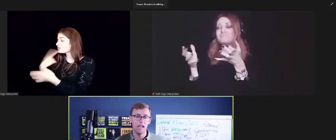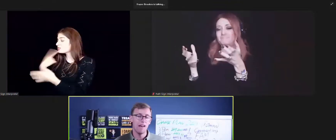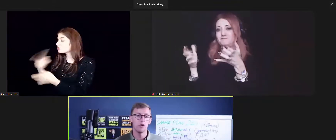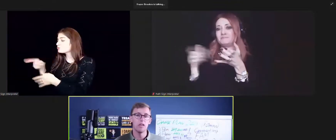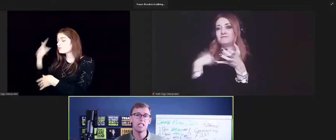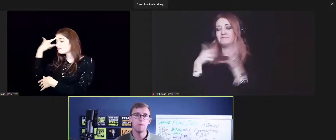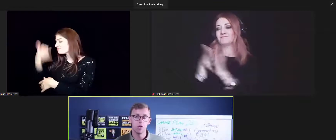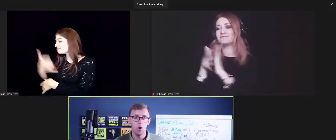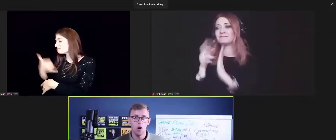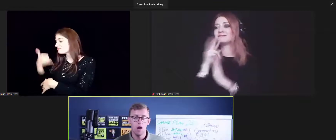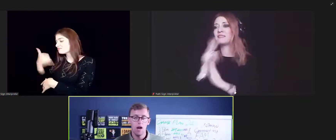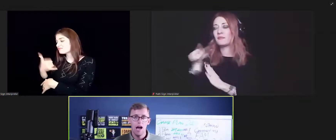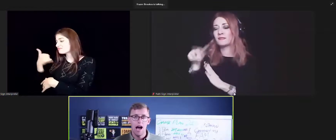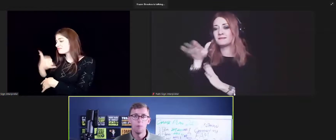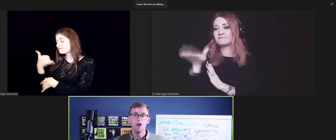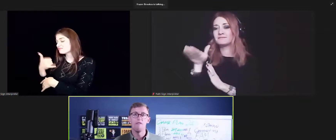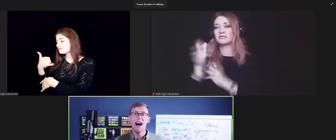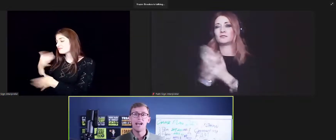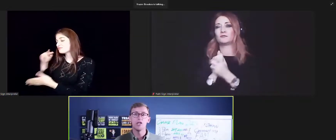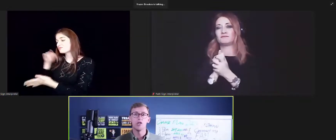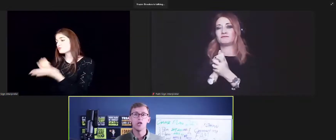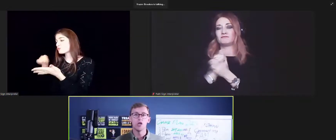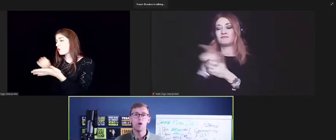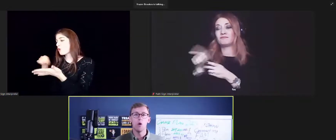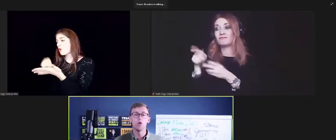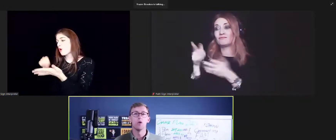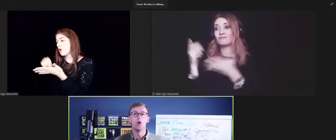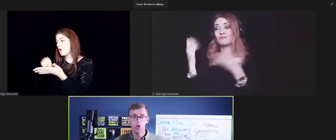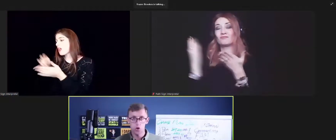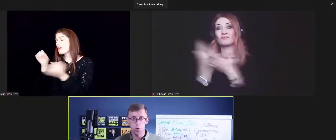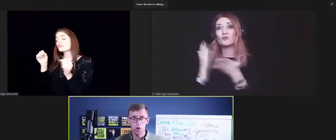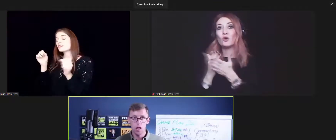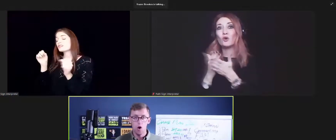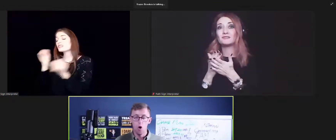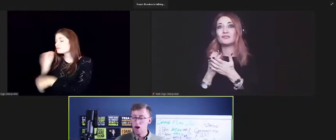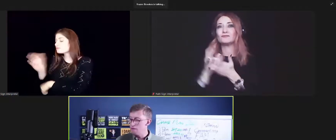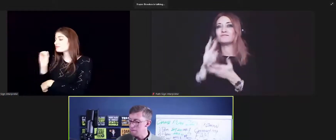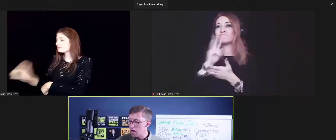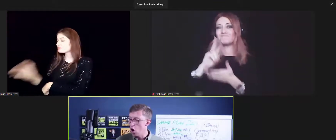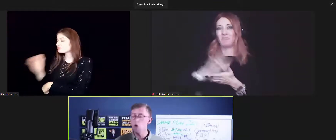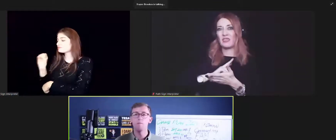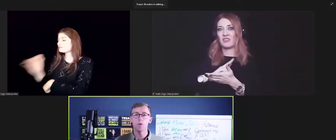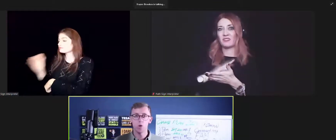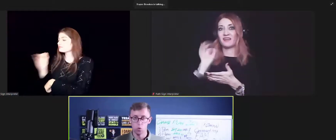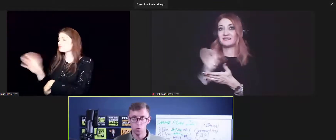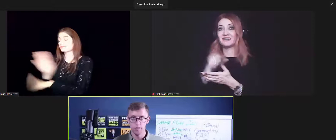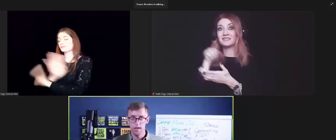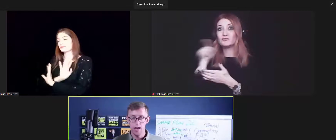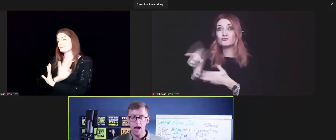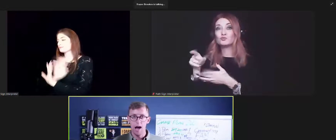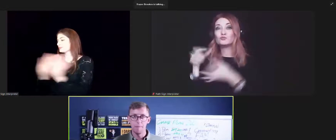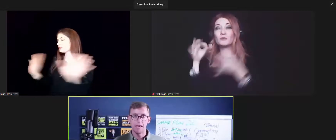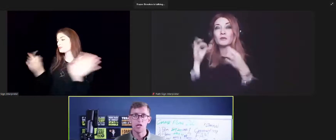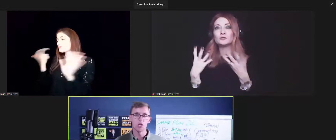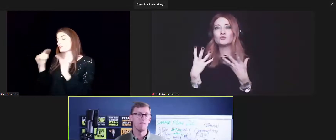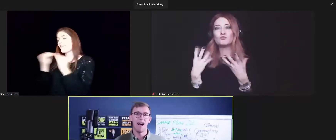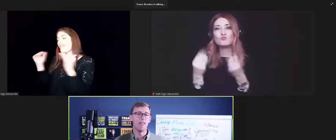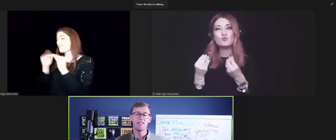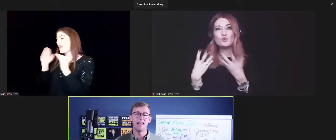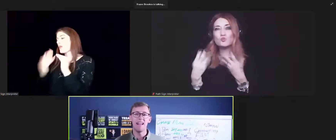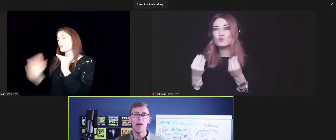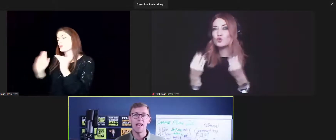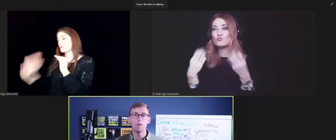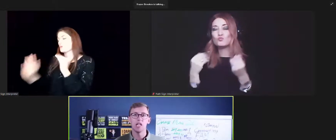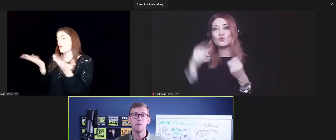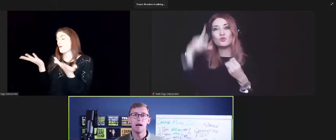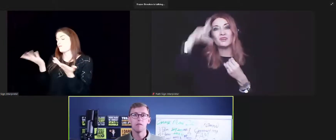you at the level you need to be taught, and would advise that you go to another school or even be homeschooled because they